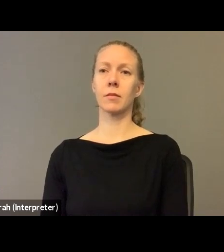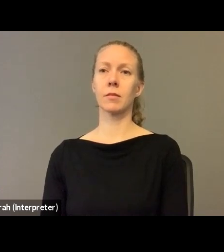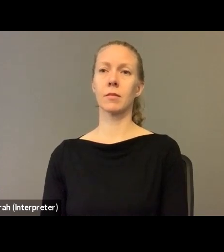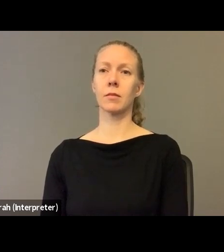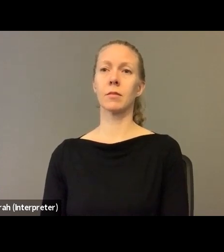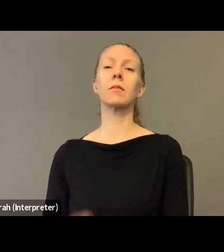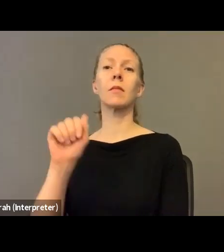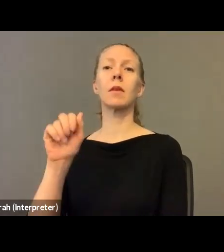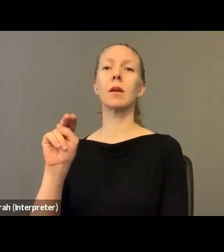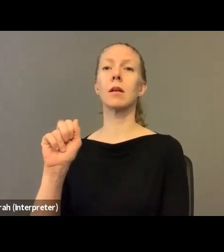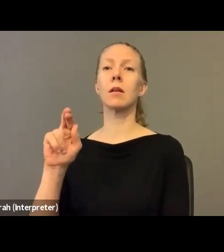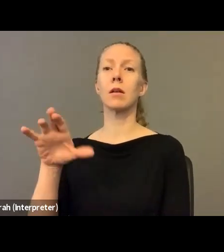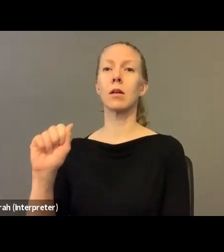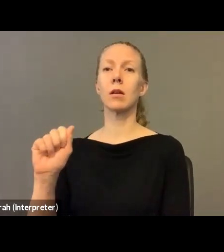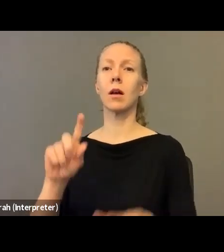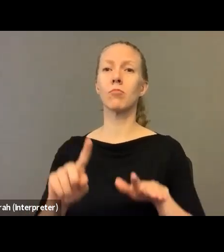Anarcha appears again and again.